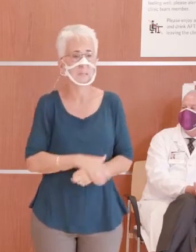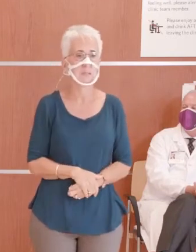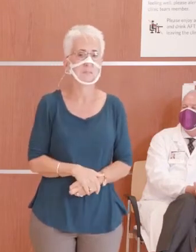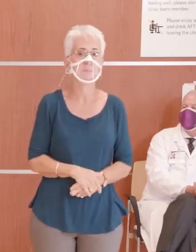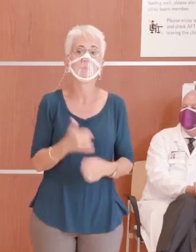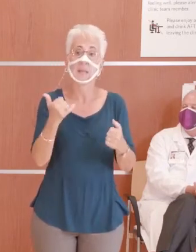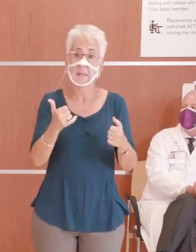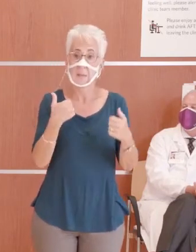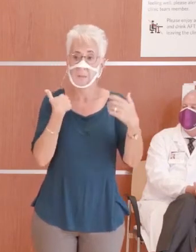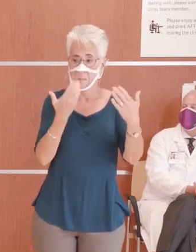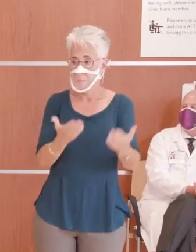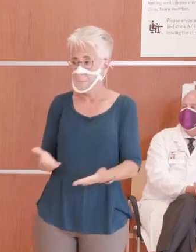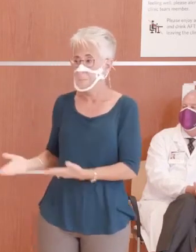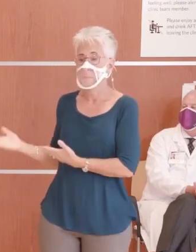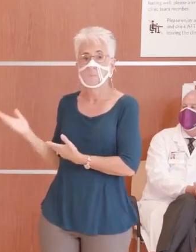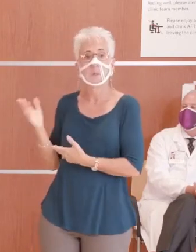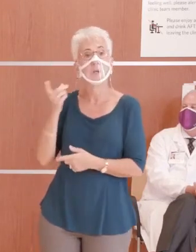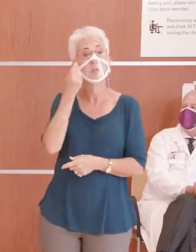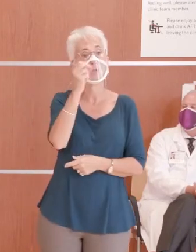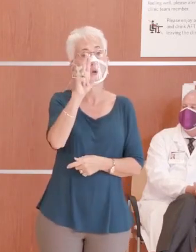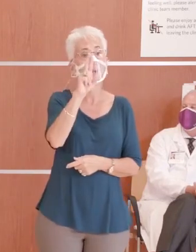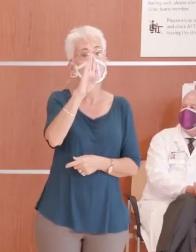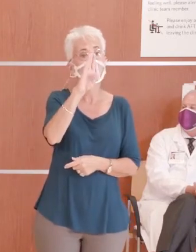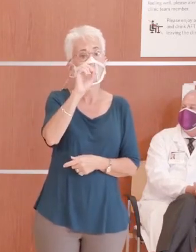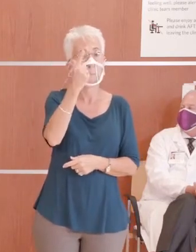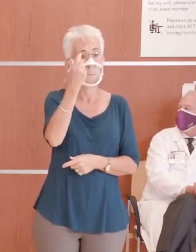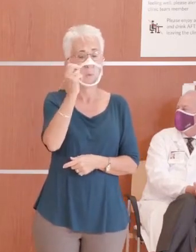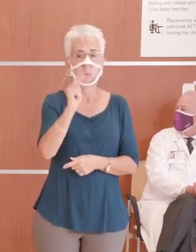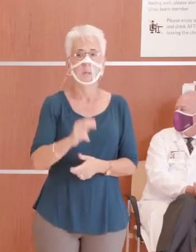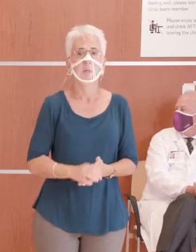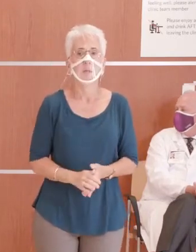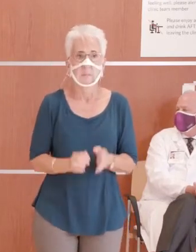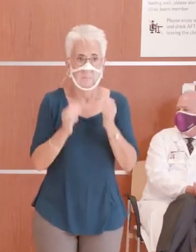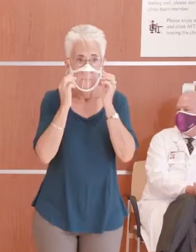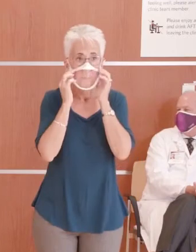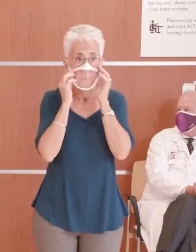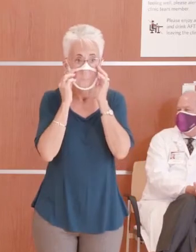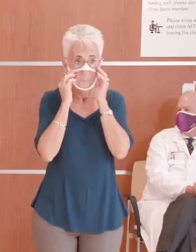to pass it on to Dr. Deborah Bogan.